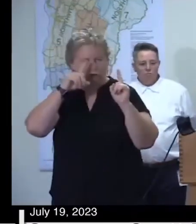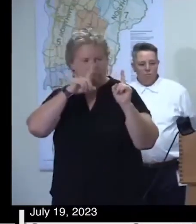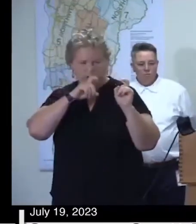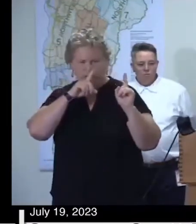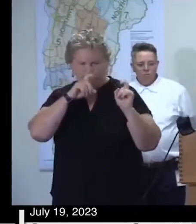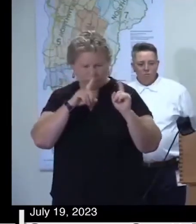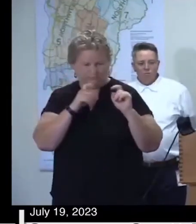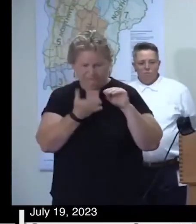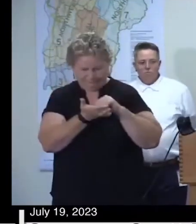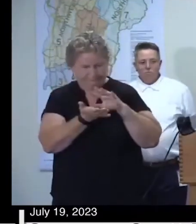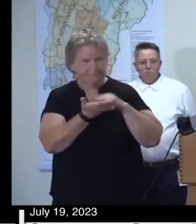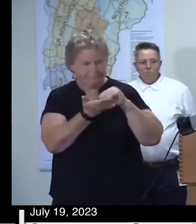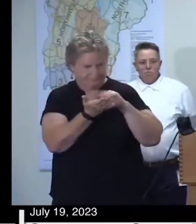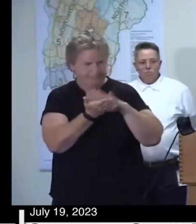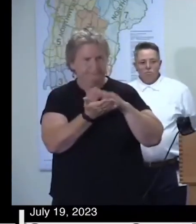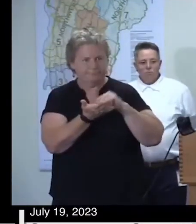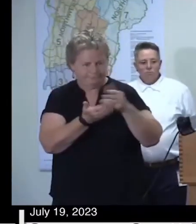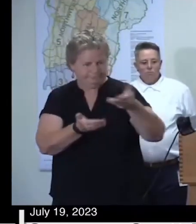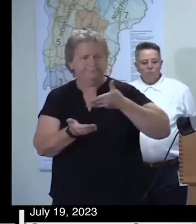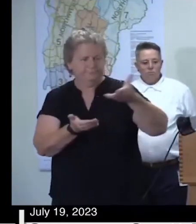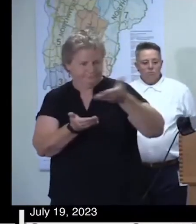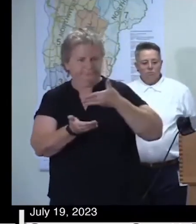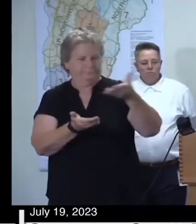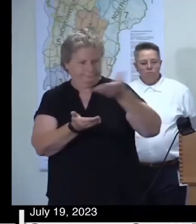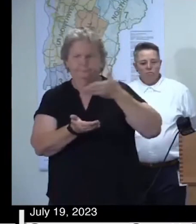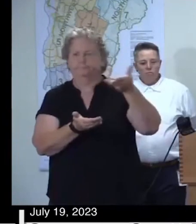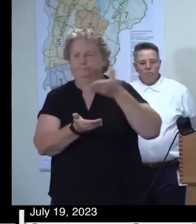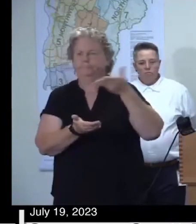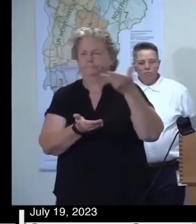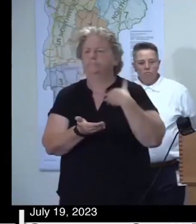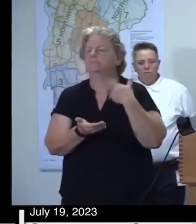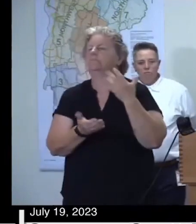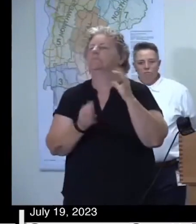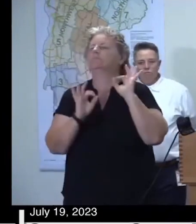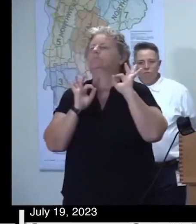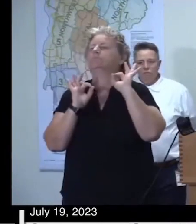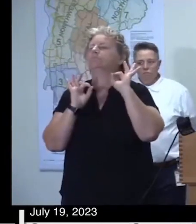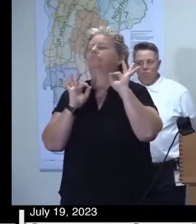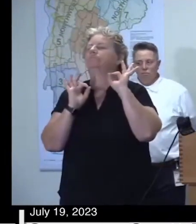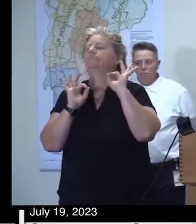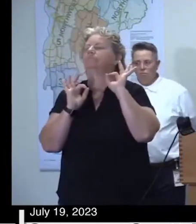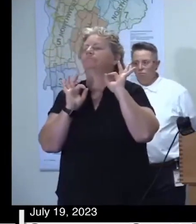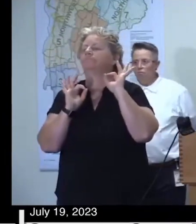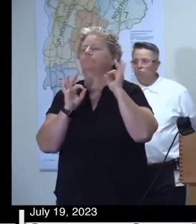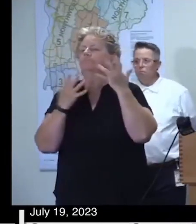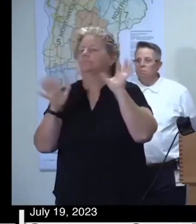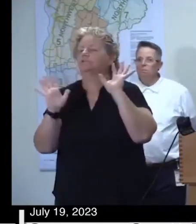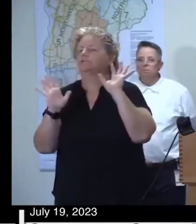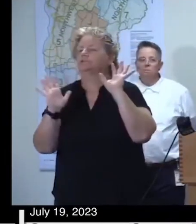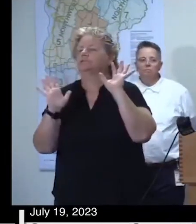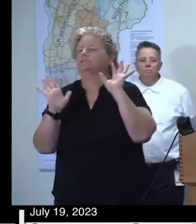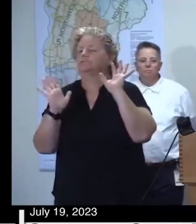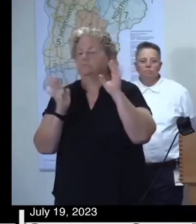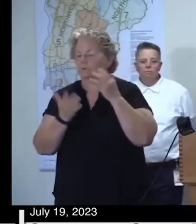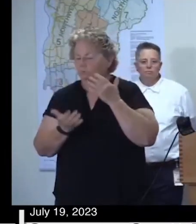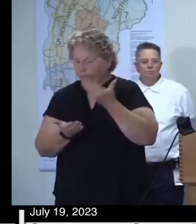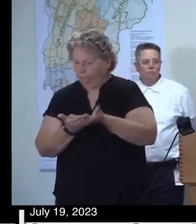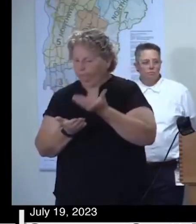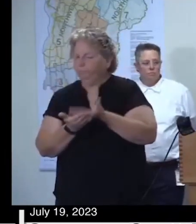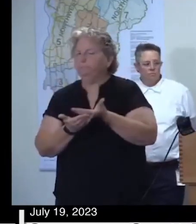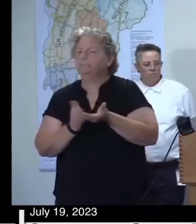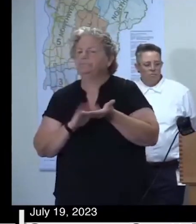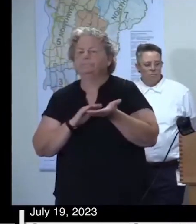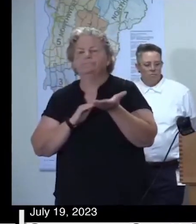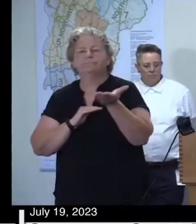declaration by the president. And so once that came out, we are now on the ground,